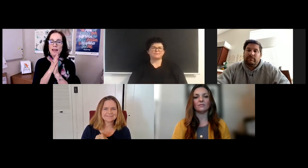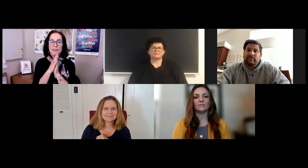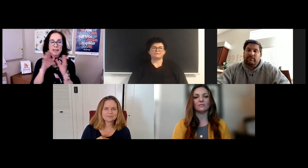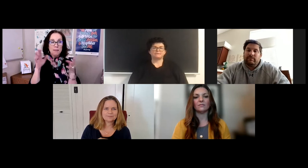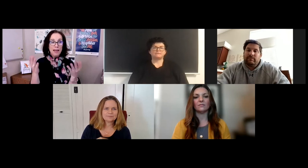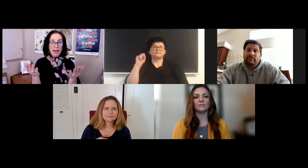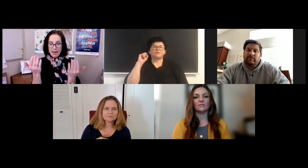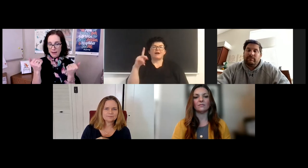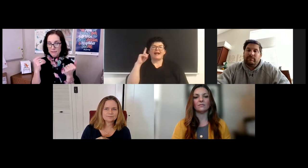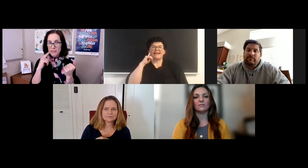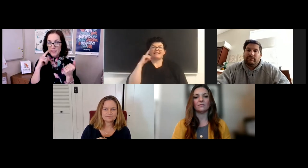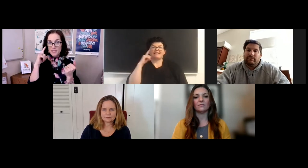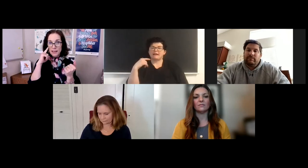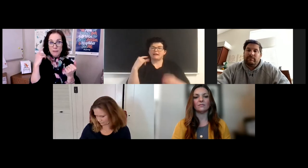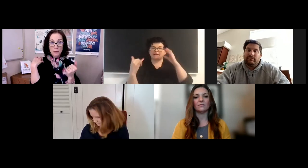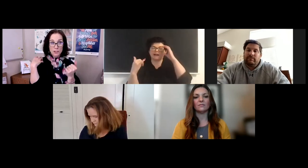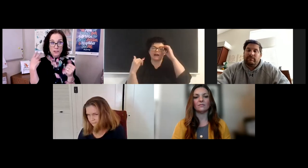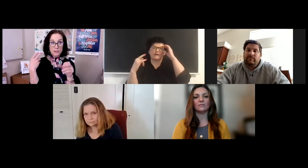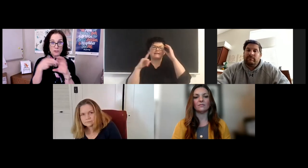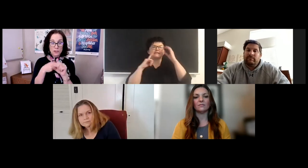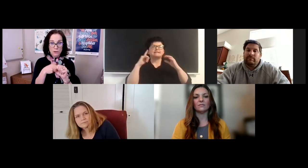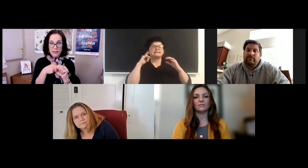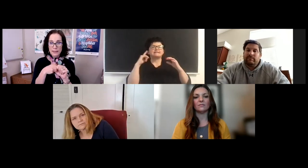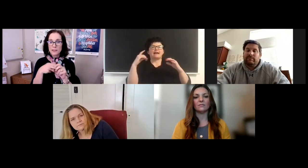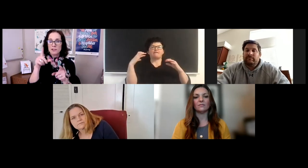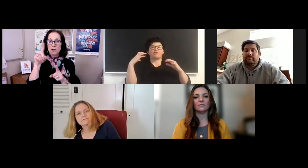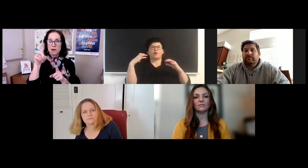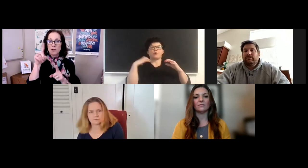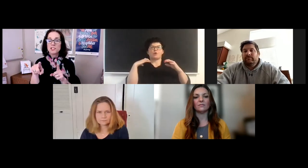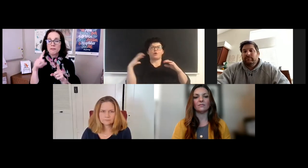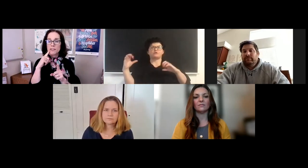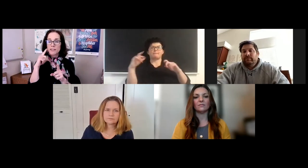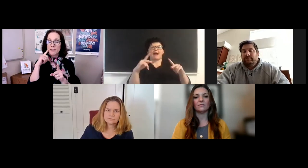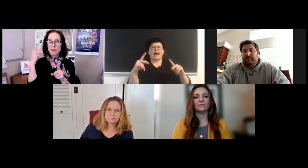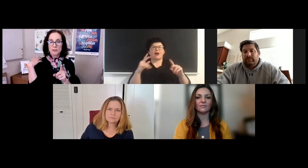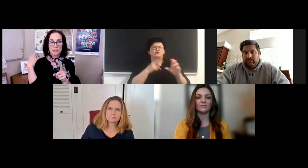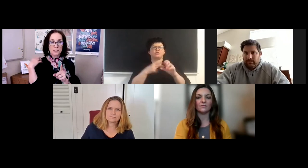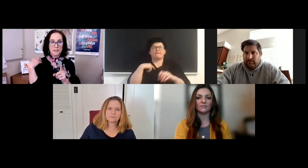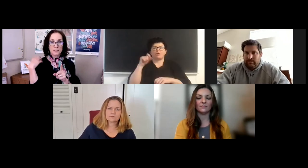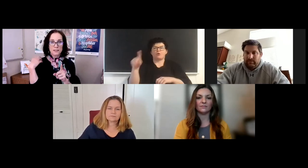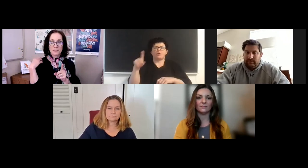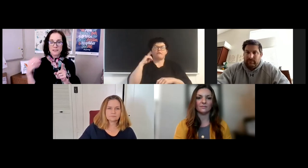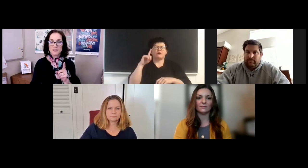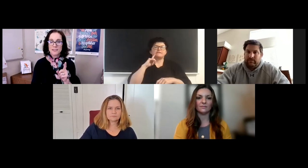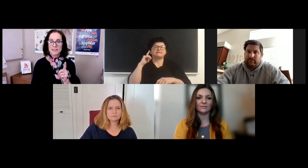All right. I think I'm going to have the deaf coaches join because there's a question for the deaf